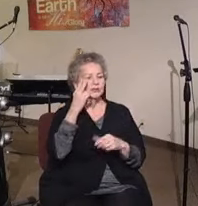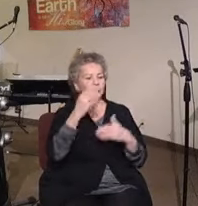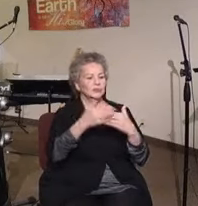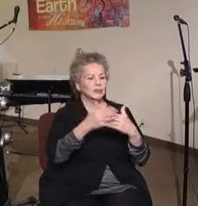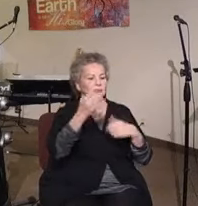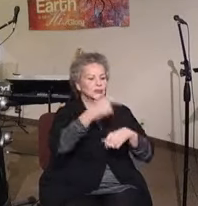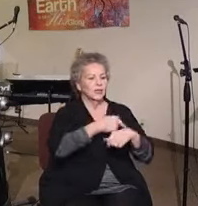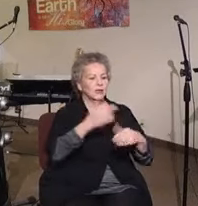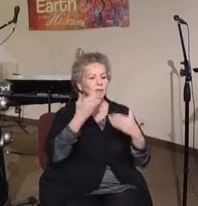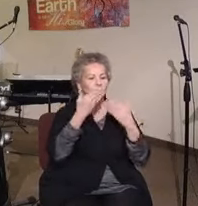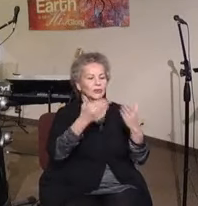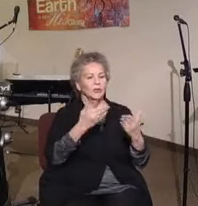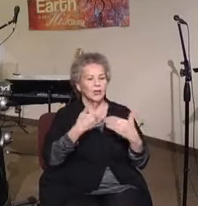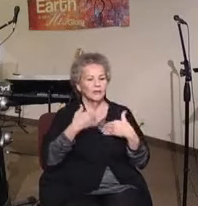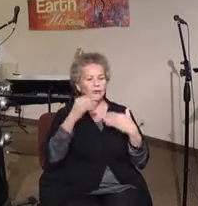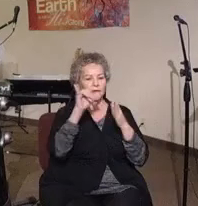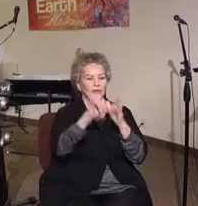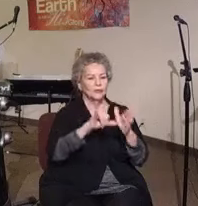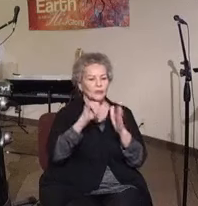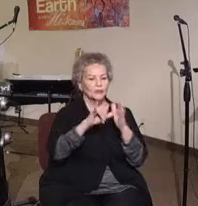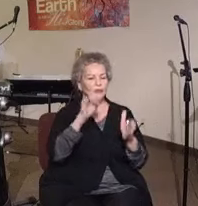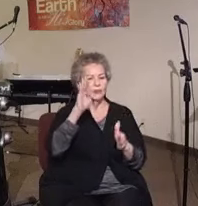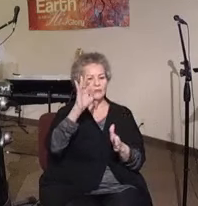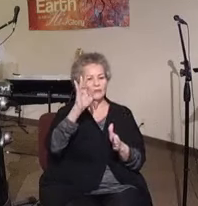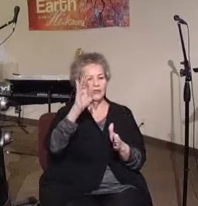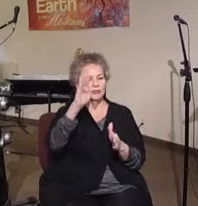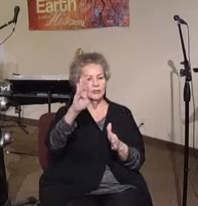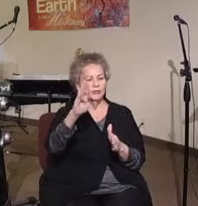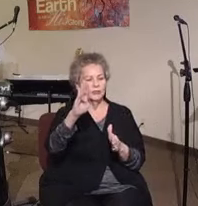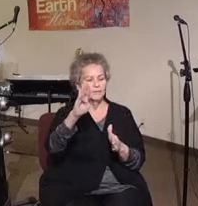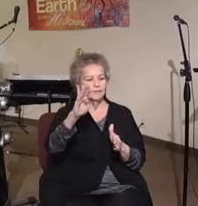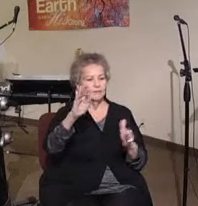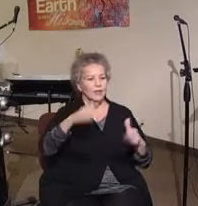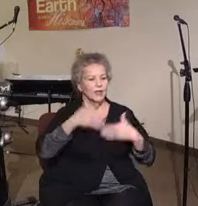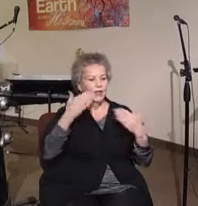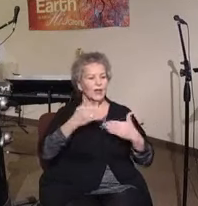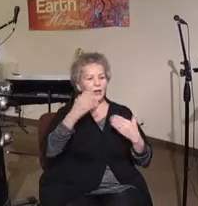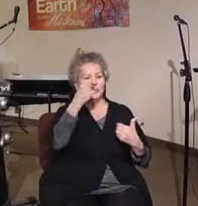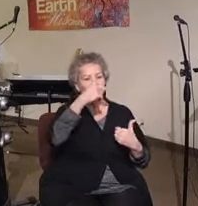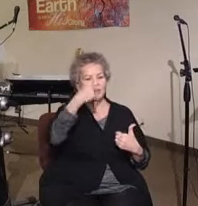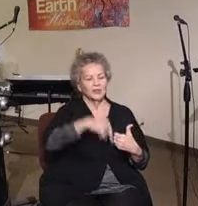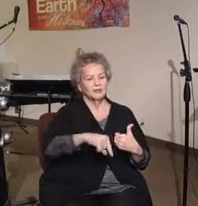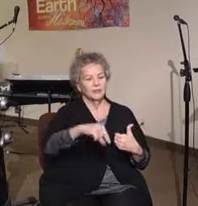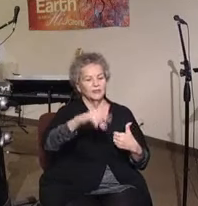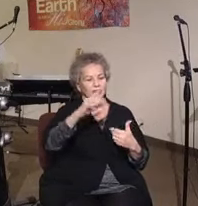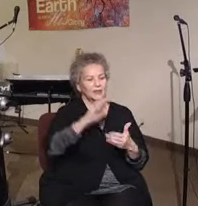you on Facebook and YouTube. Have a great day. Happy